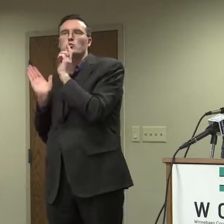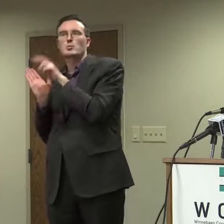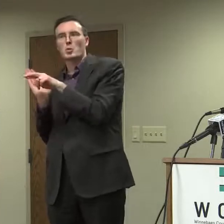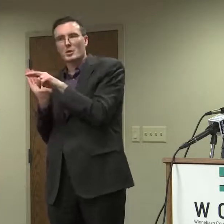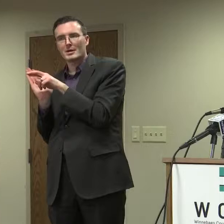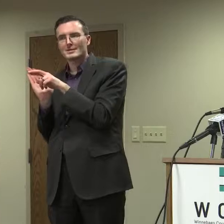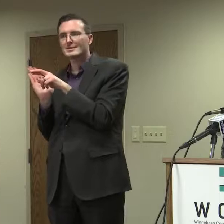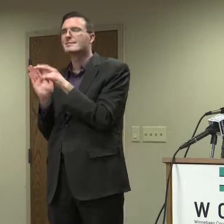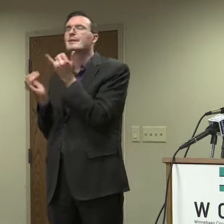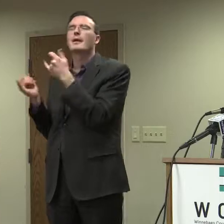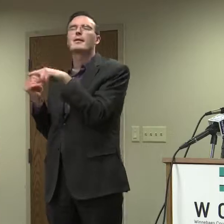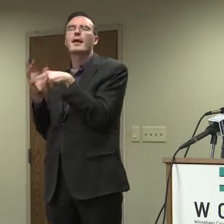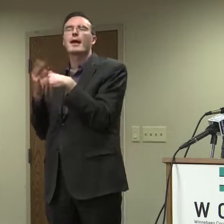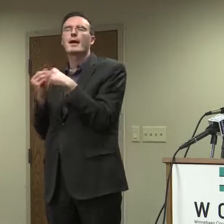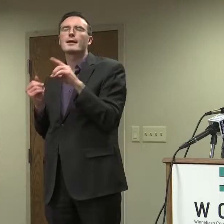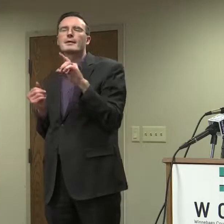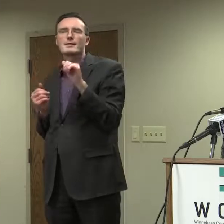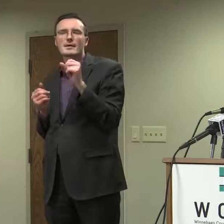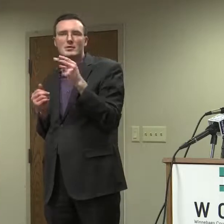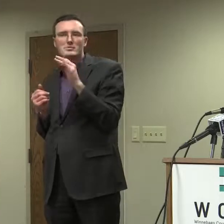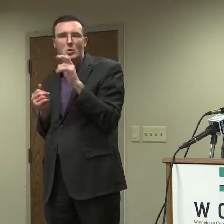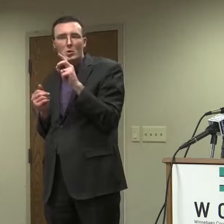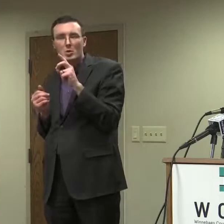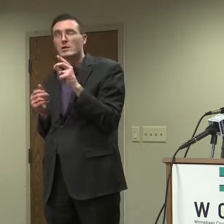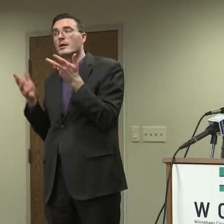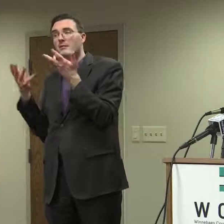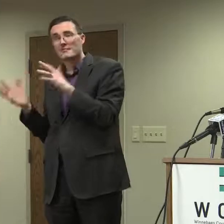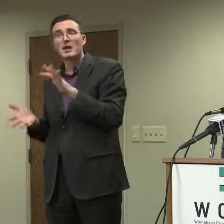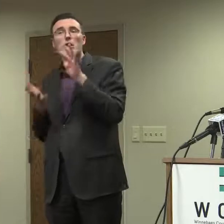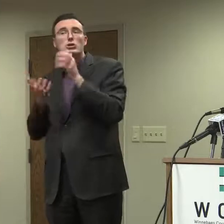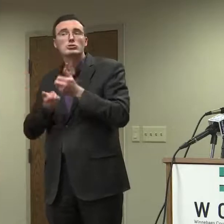have that dashboard about how much vaccine is out and how much is being done.